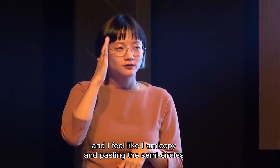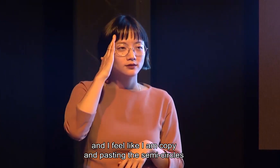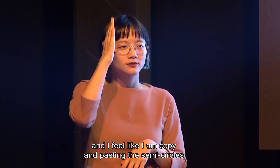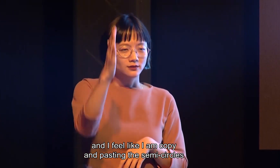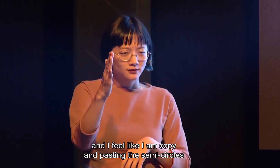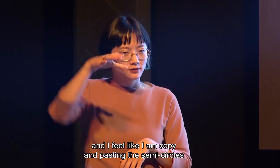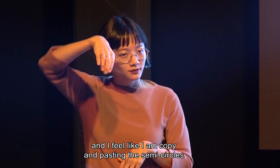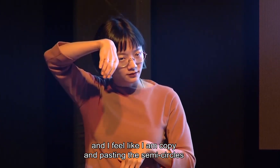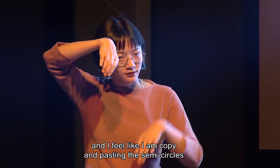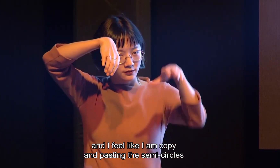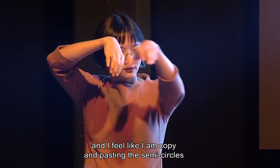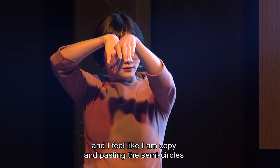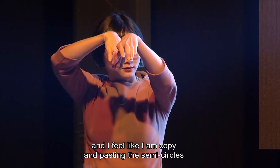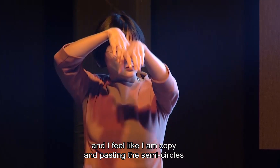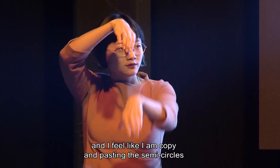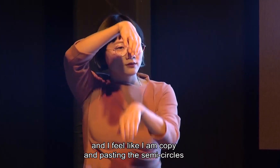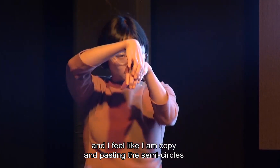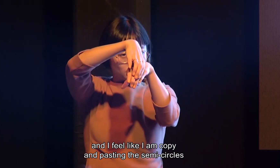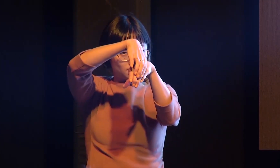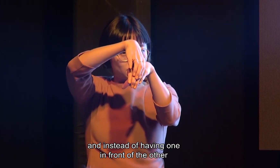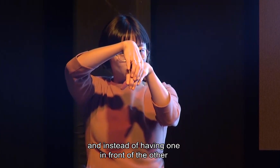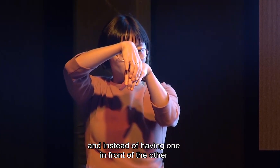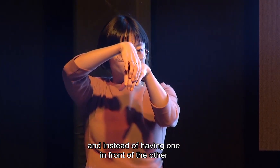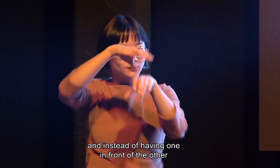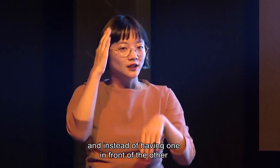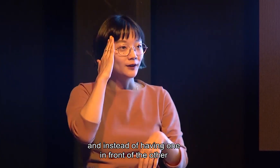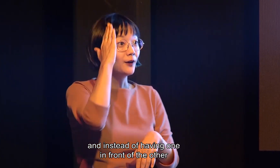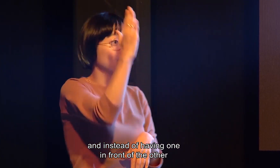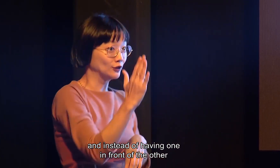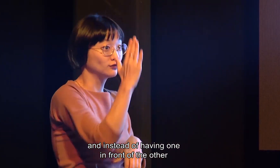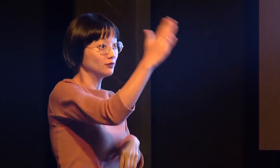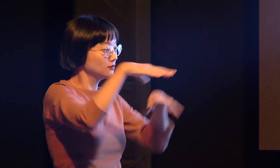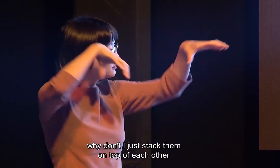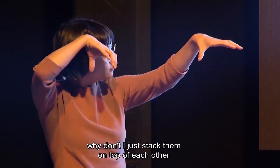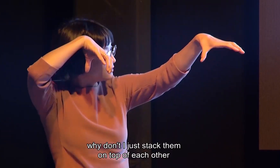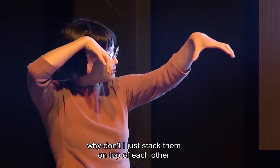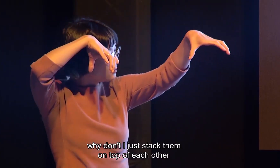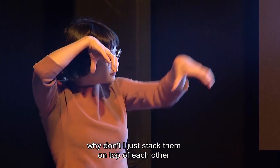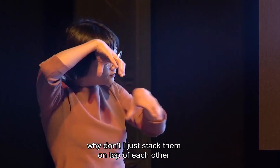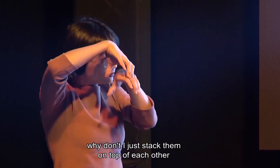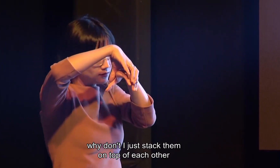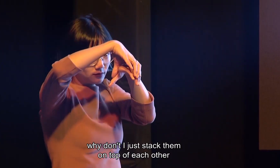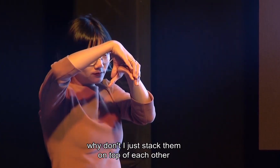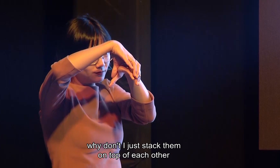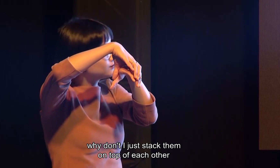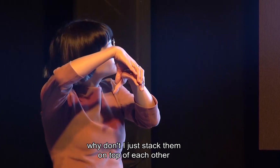I'm copying and pasting the semicircles. And instead of having one in front of the other, why don't I just stack them on top of each other?